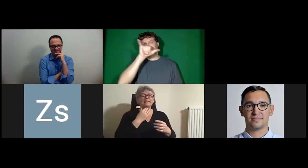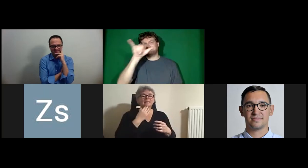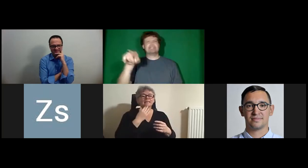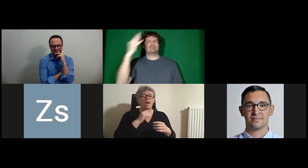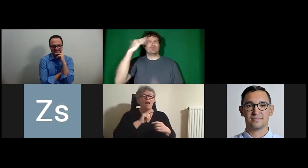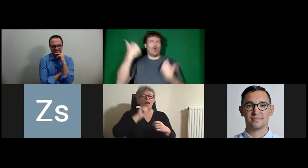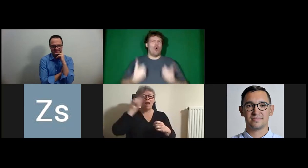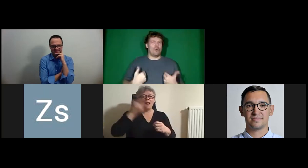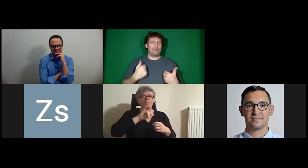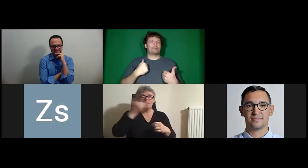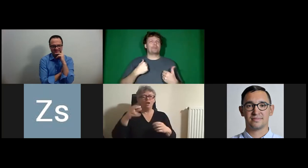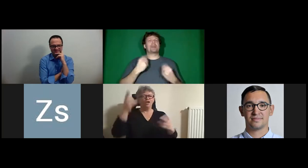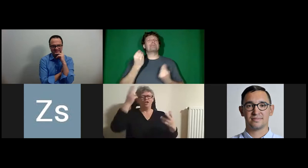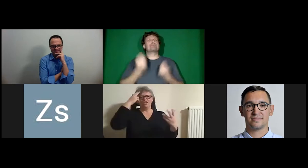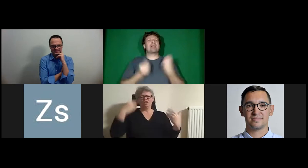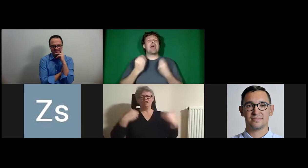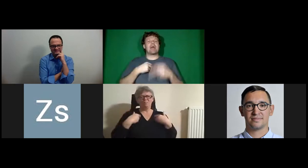me. I even went to Israel,